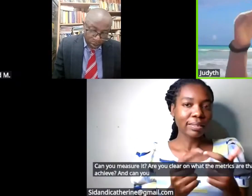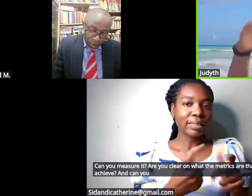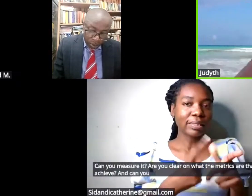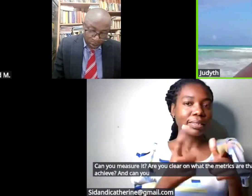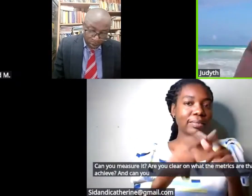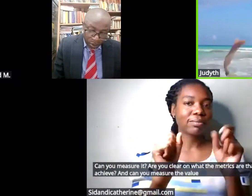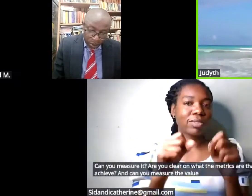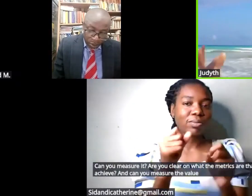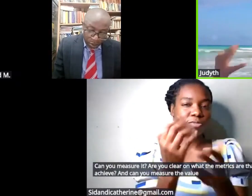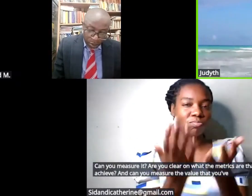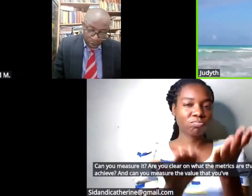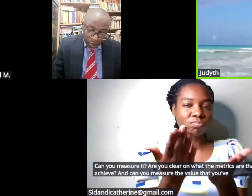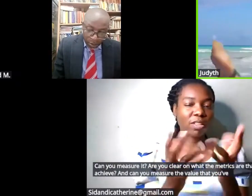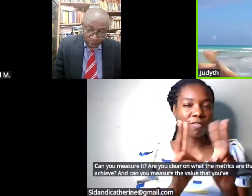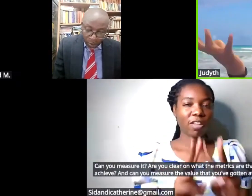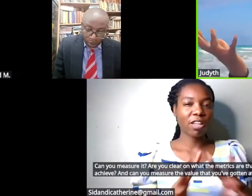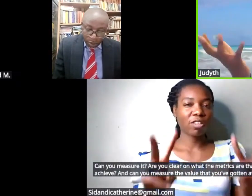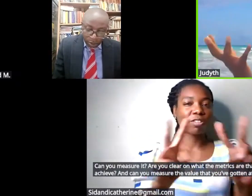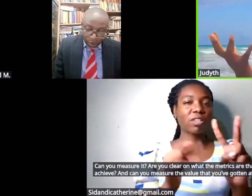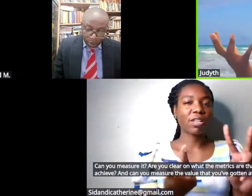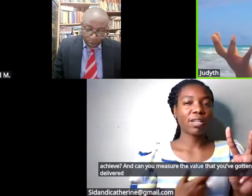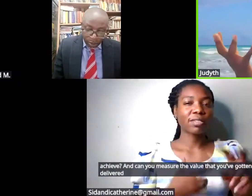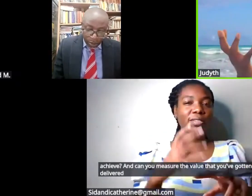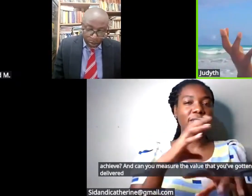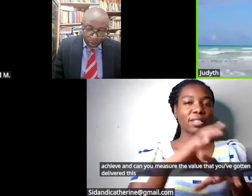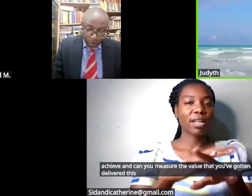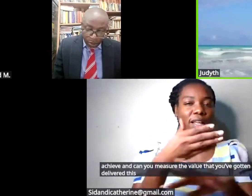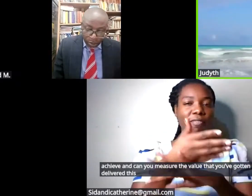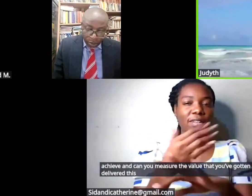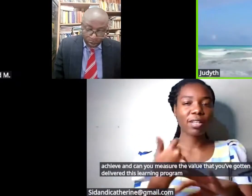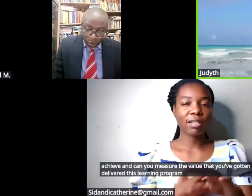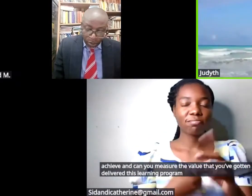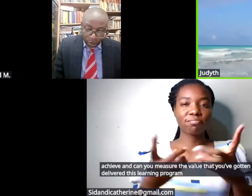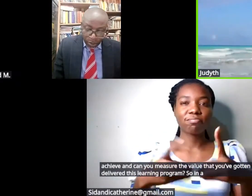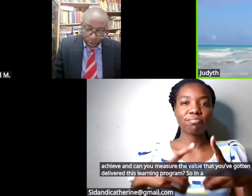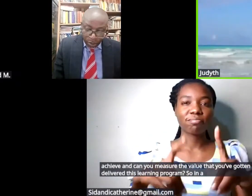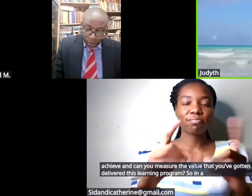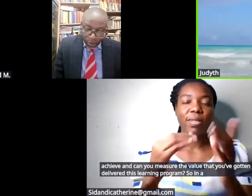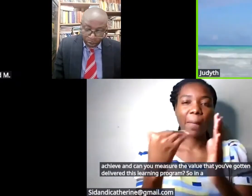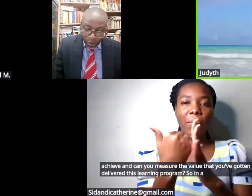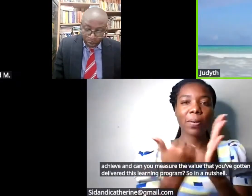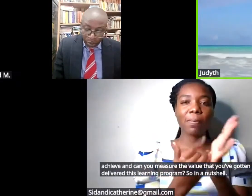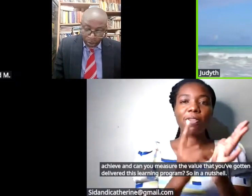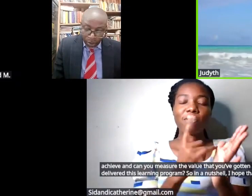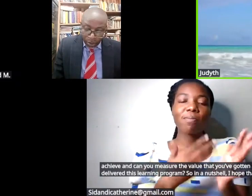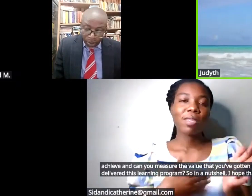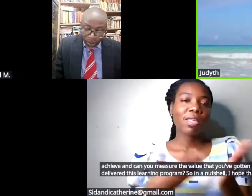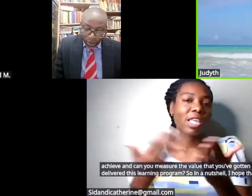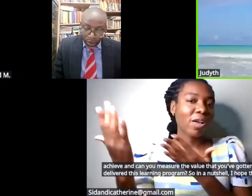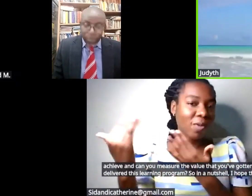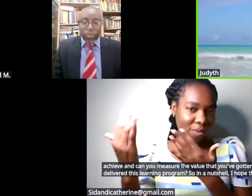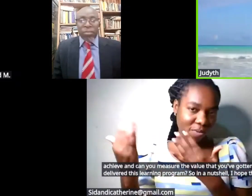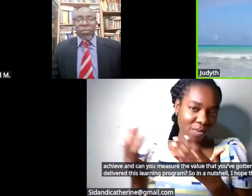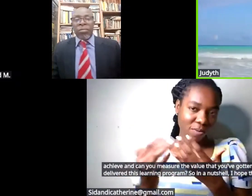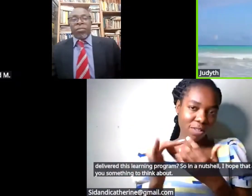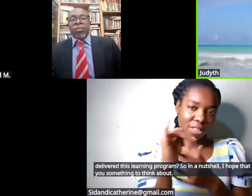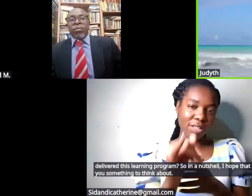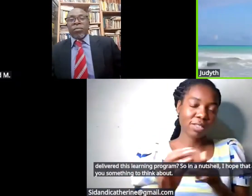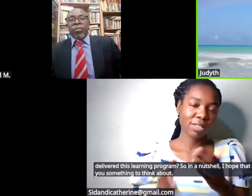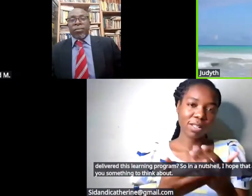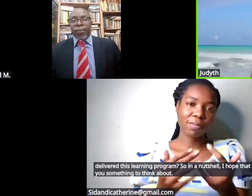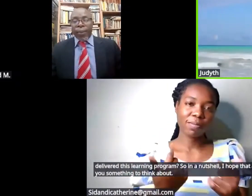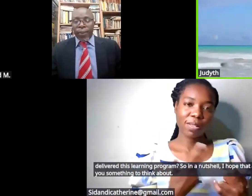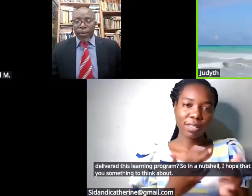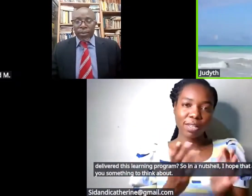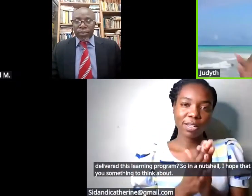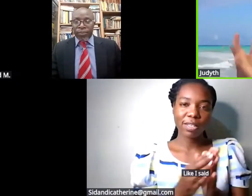you've gotten after you have delivered this learning program? So in a nutshell, I hope that answers or gives you something to think about. Like I